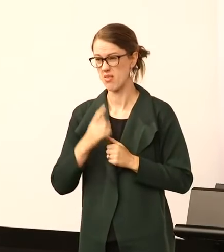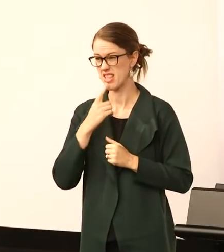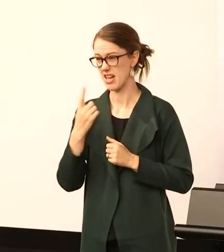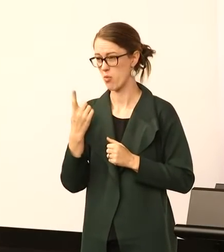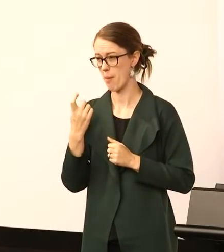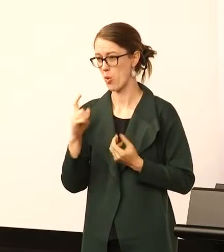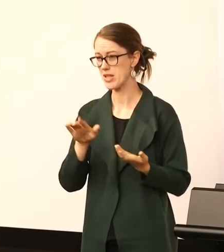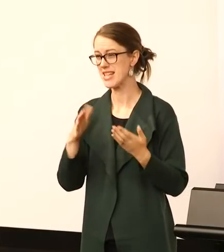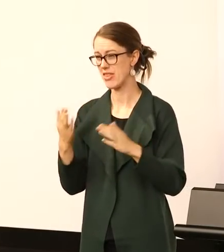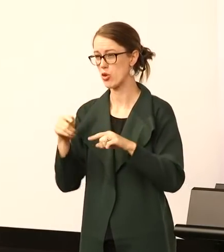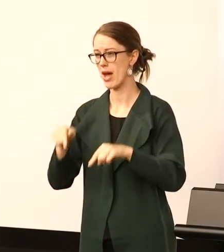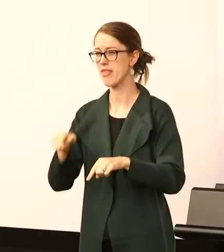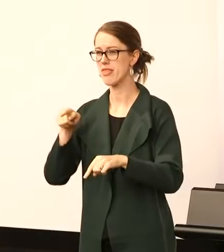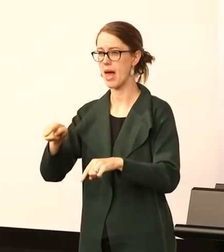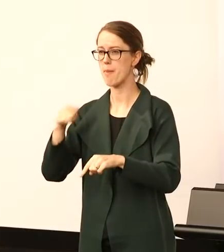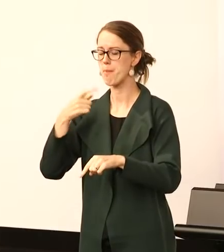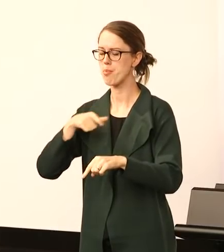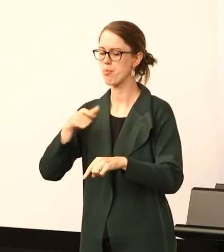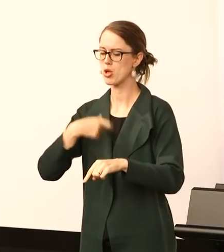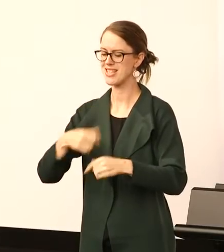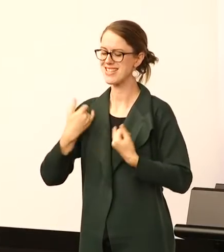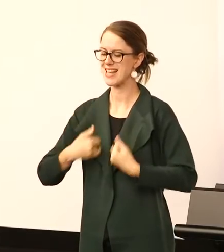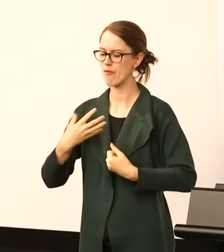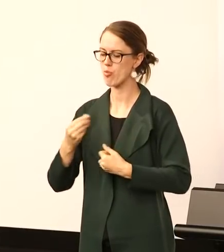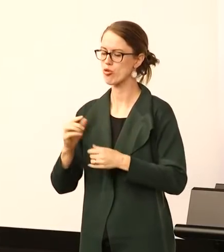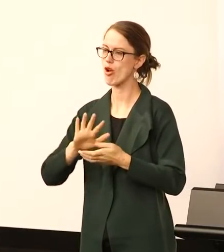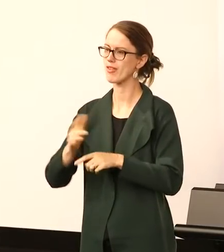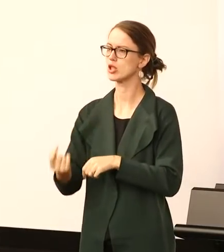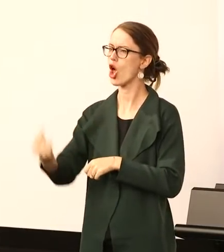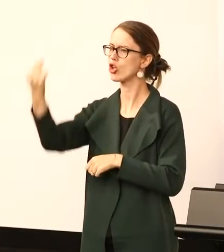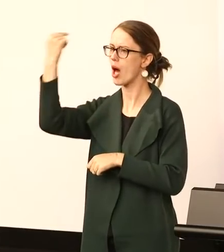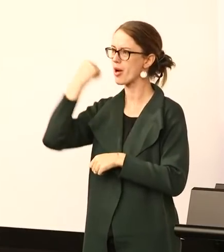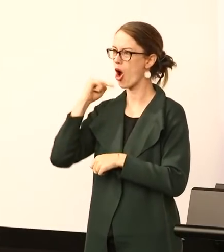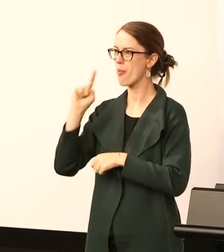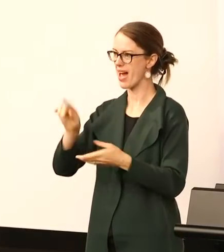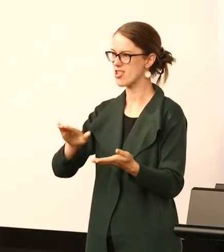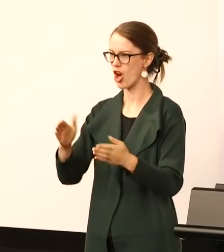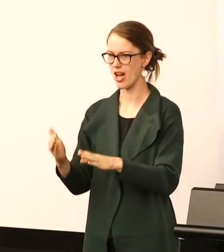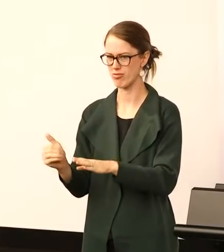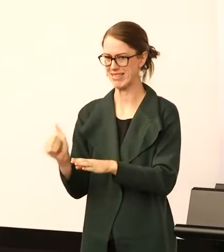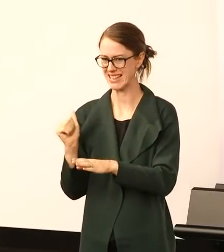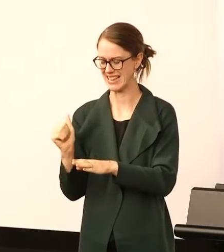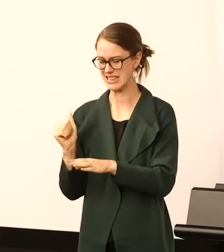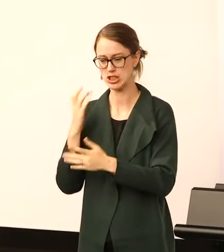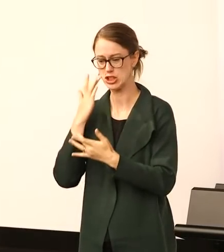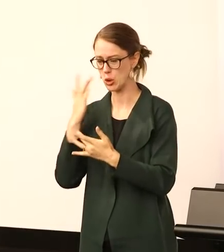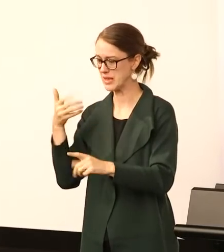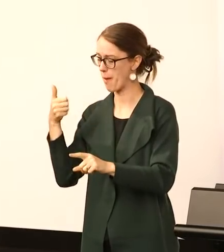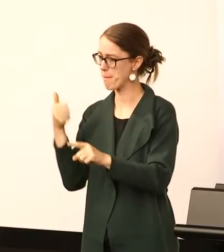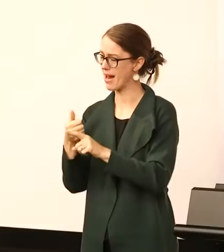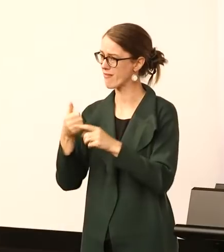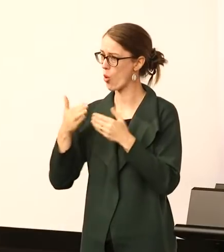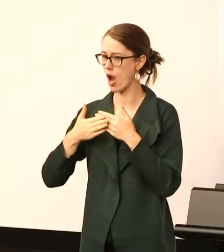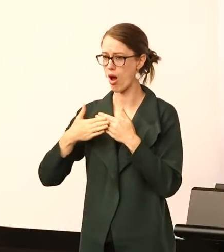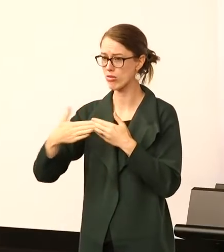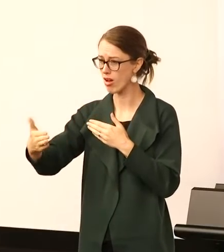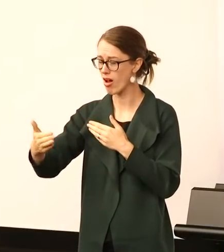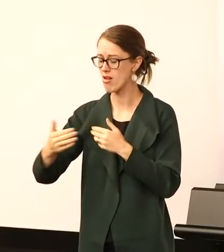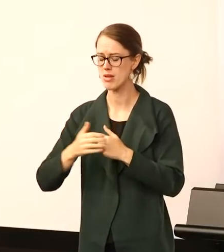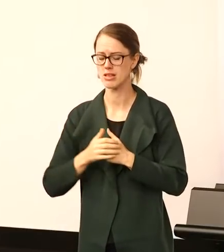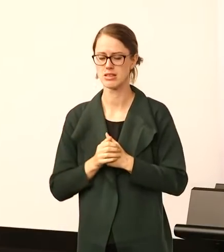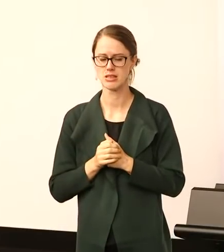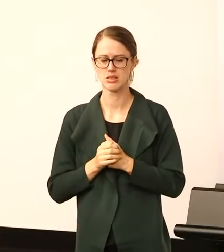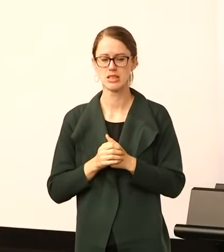today from an infection that happened some time ago shows just how long the impact of this disease can be there. And we have also seen